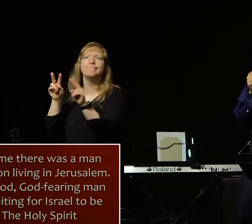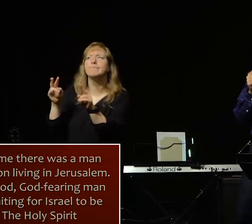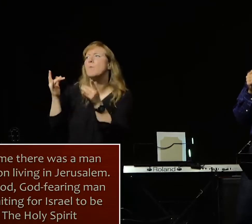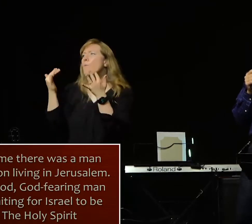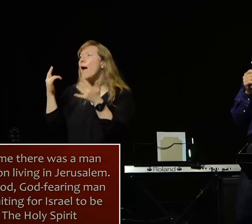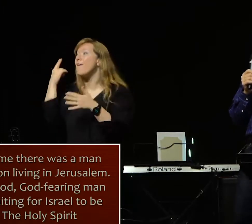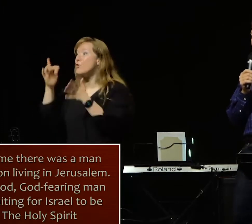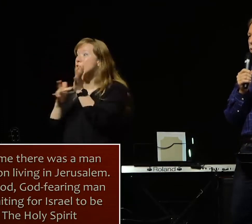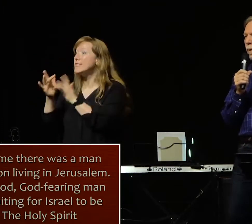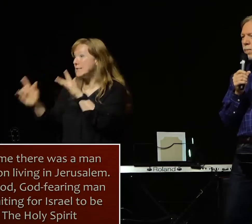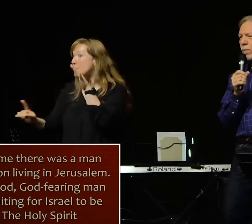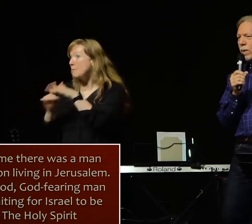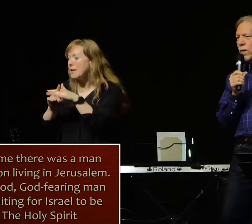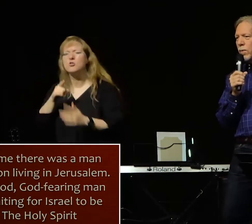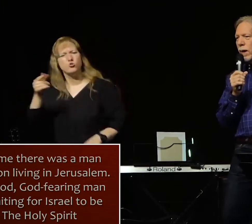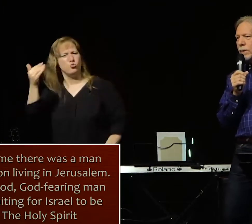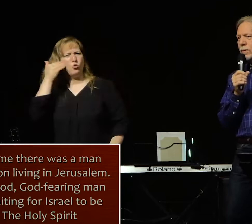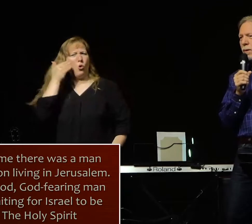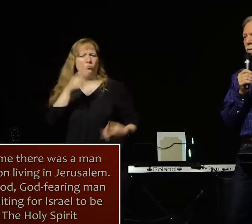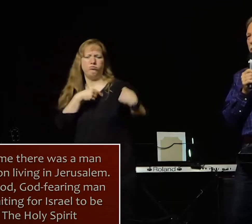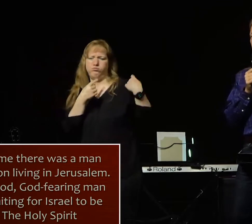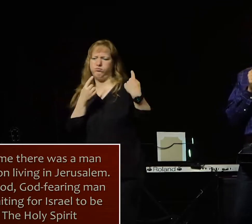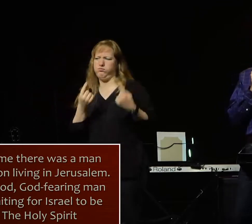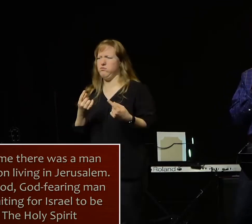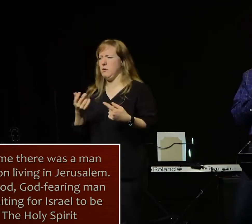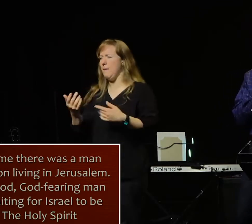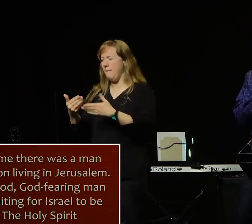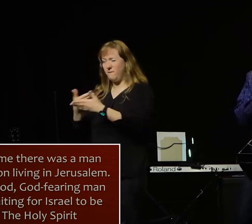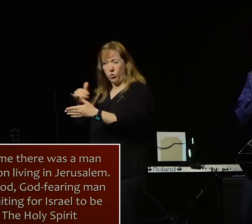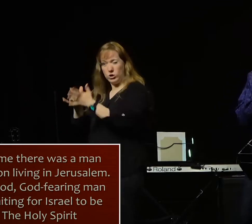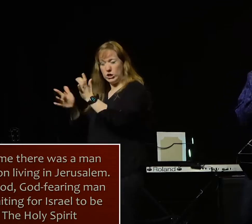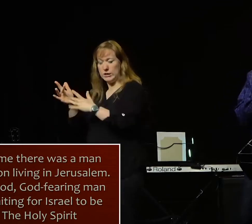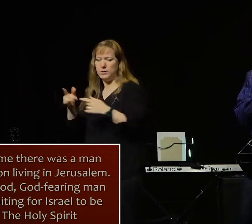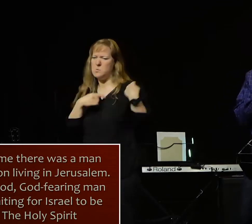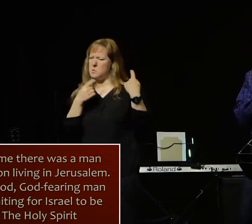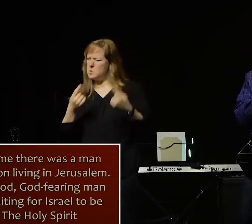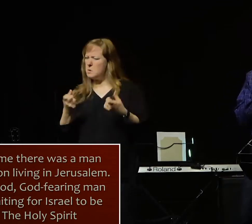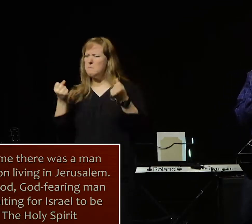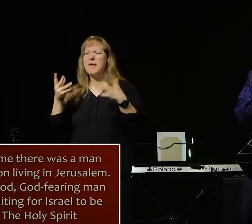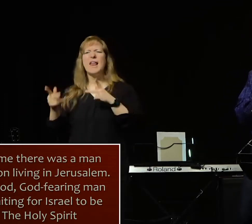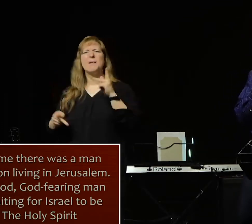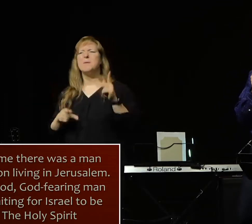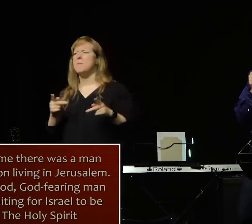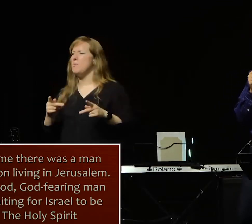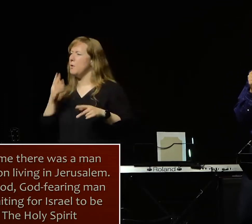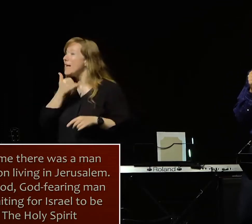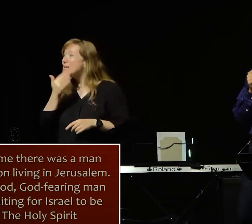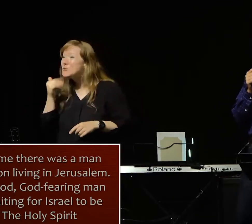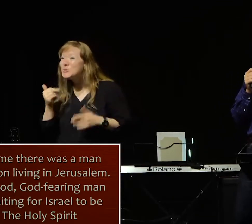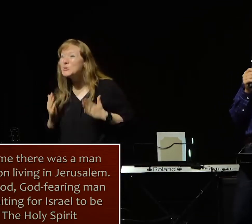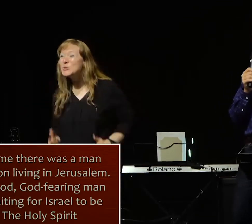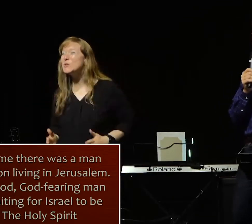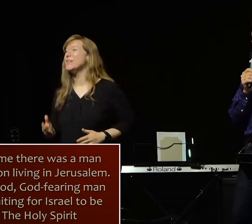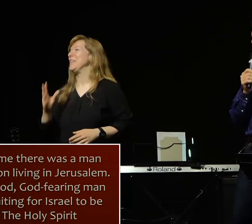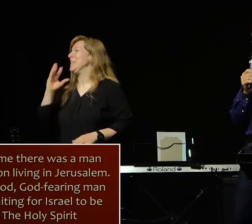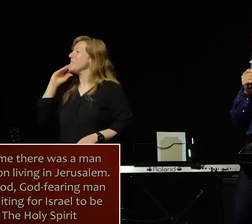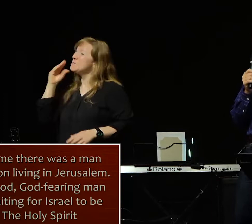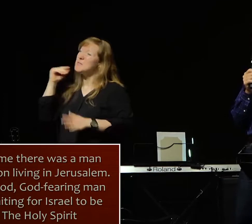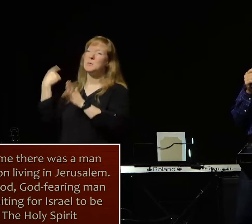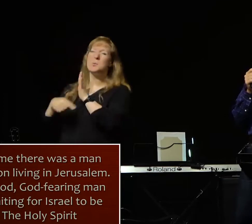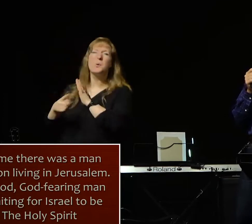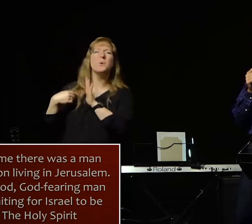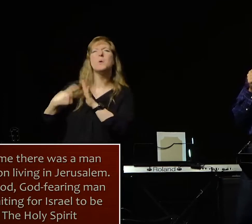because, as you know, God's people have been oppressed over the centuries and by so many other groups of